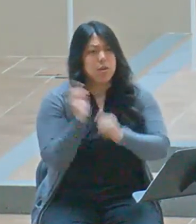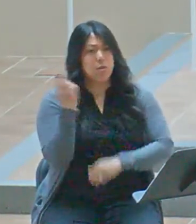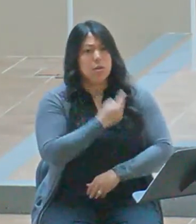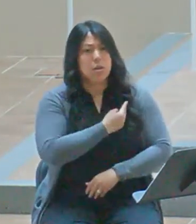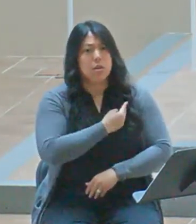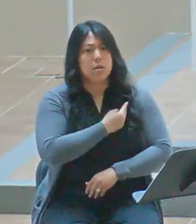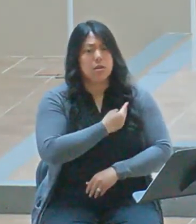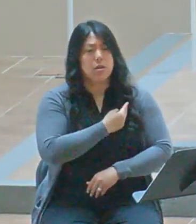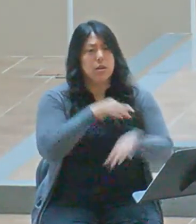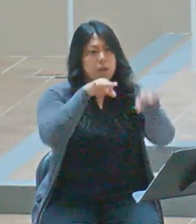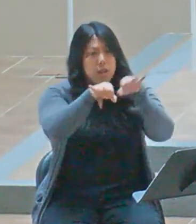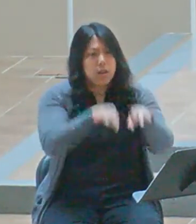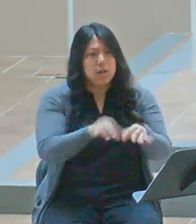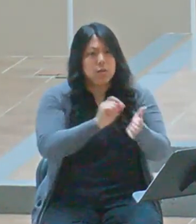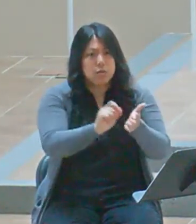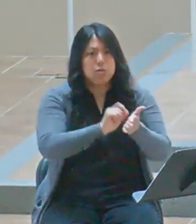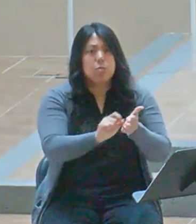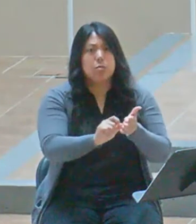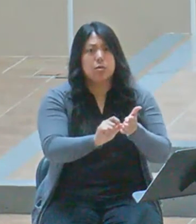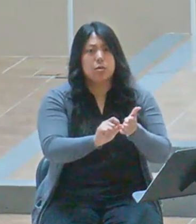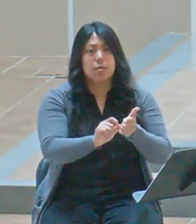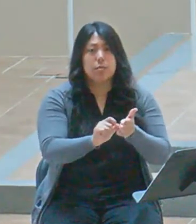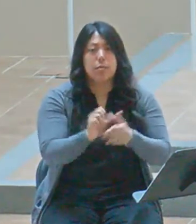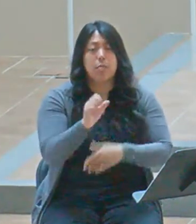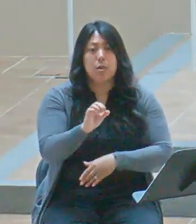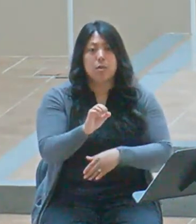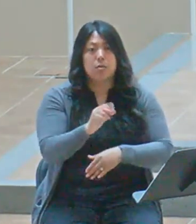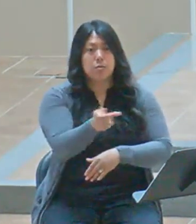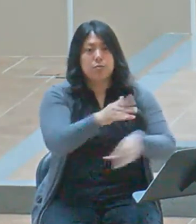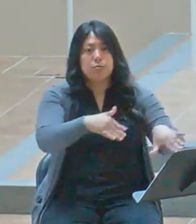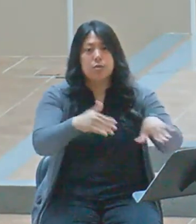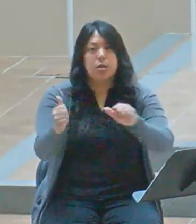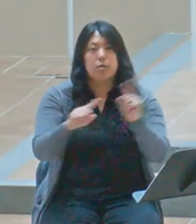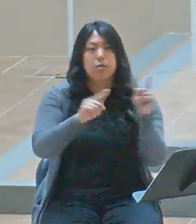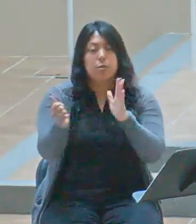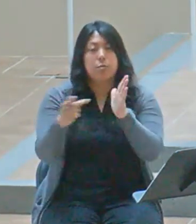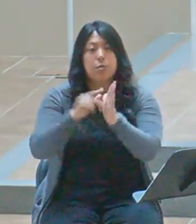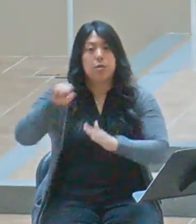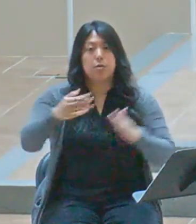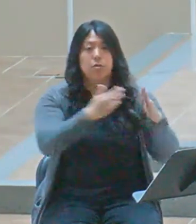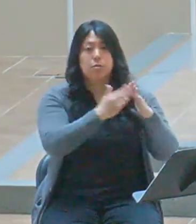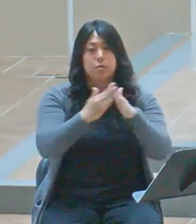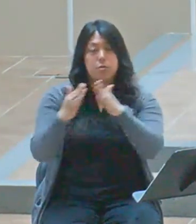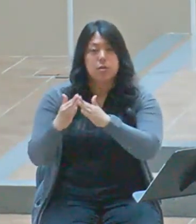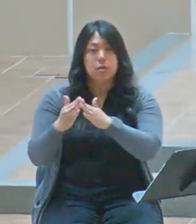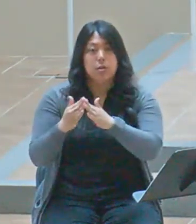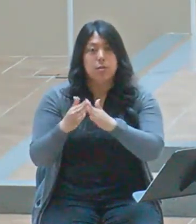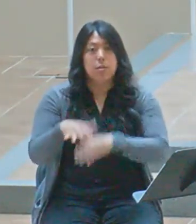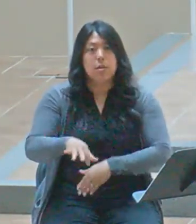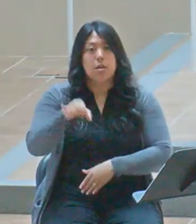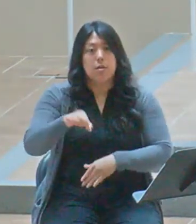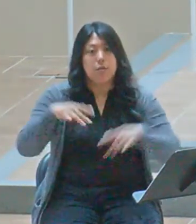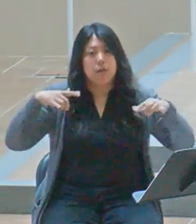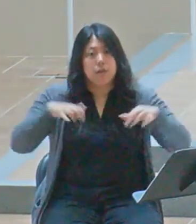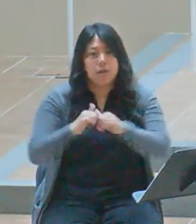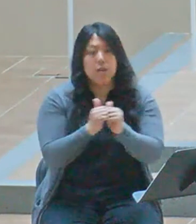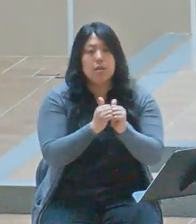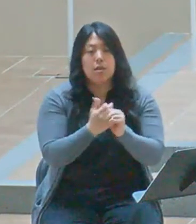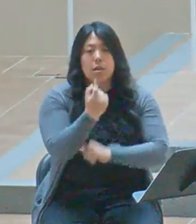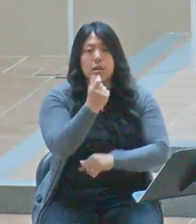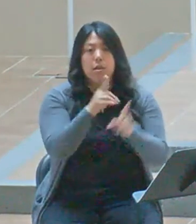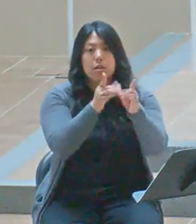and opened the scriptures to us?' So they set out at once and returned to Jerusalem, where they found gathered together